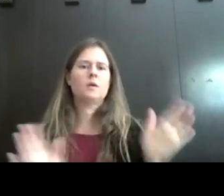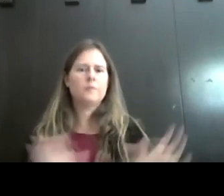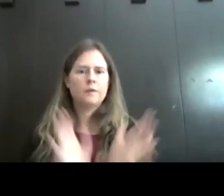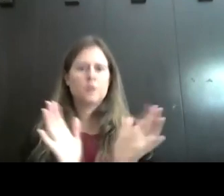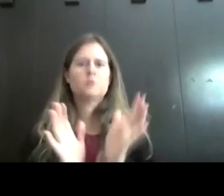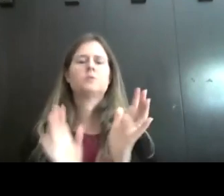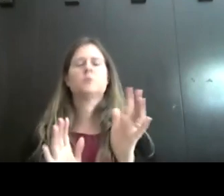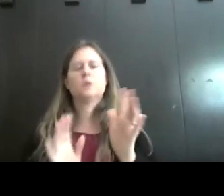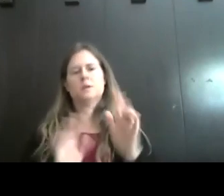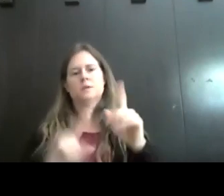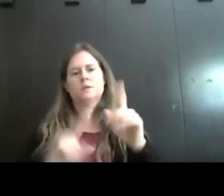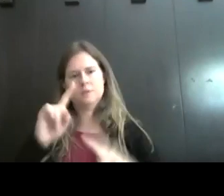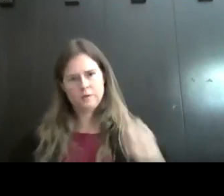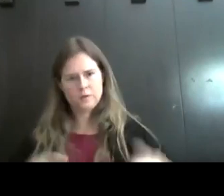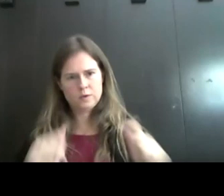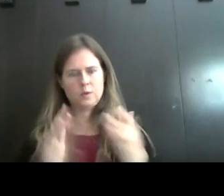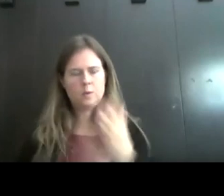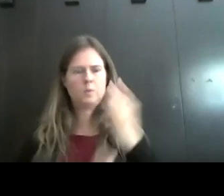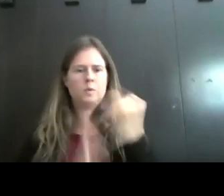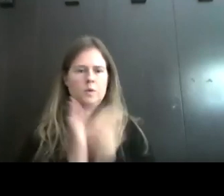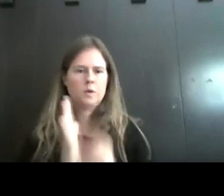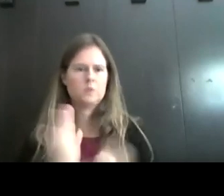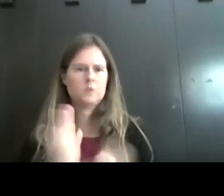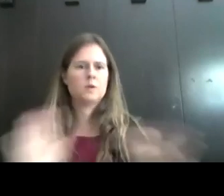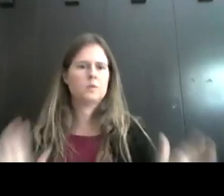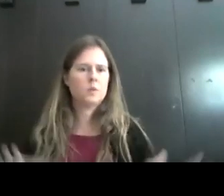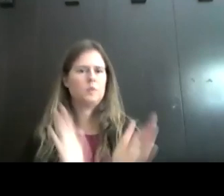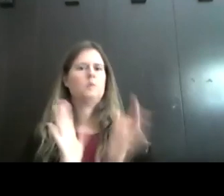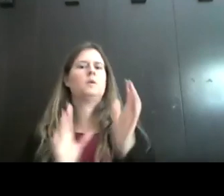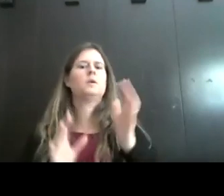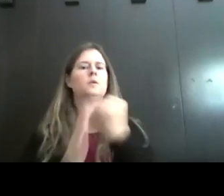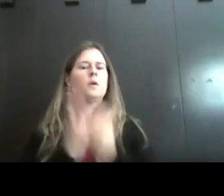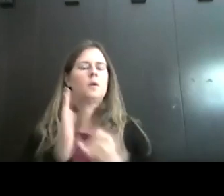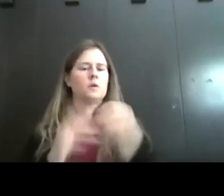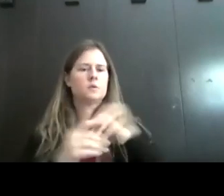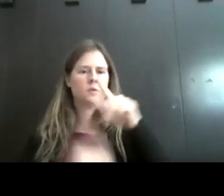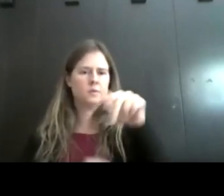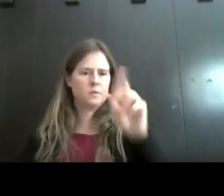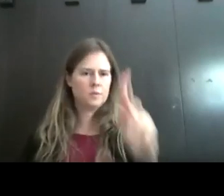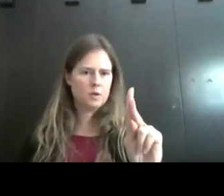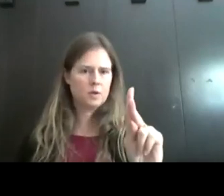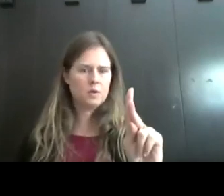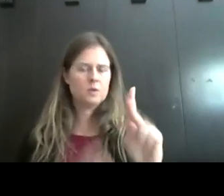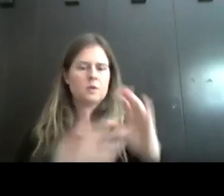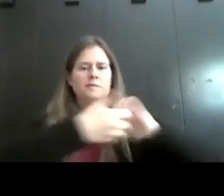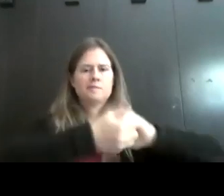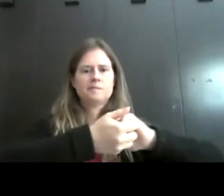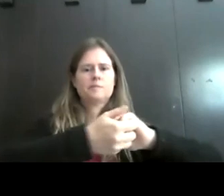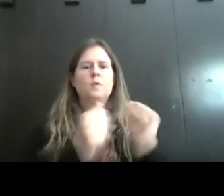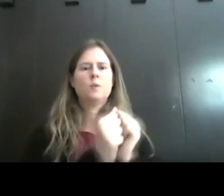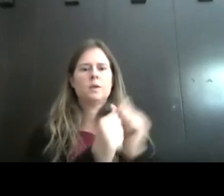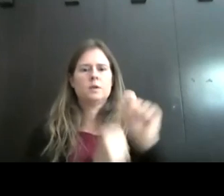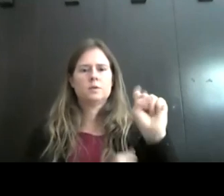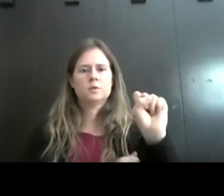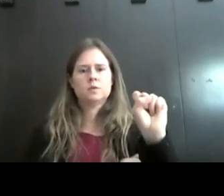arts, promoting the arts in the park. This is, by the way, in association with the studio in the park up